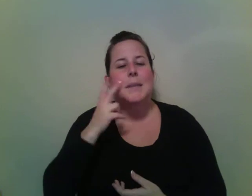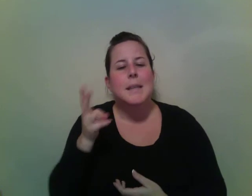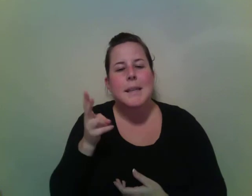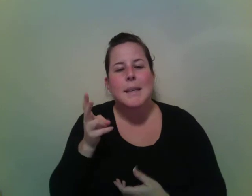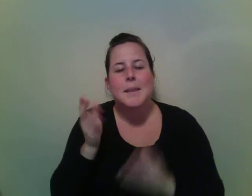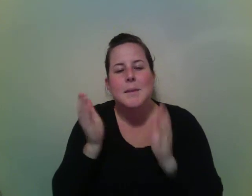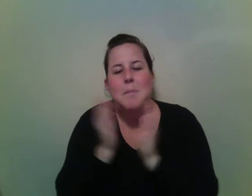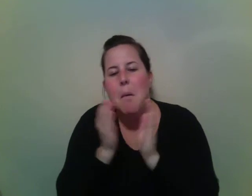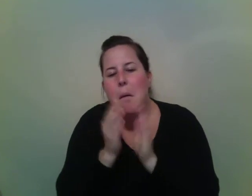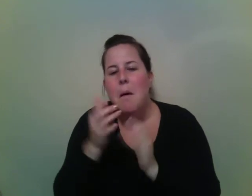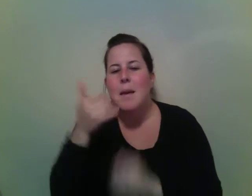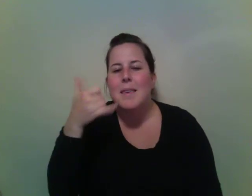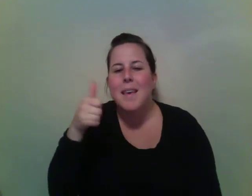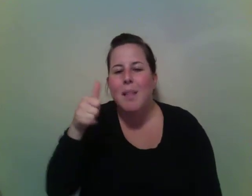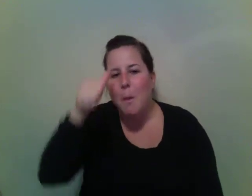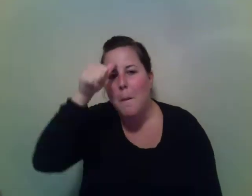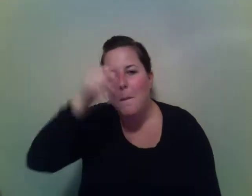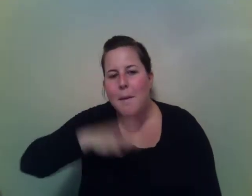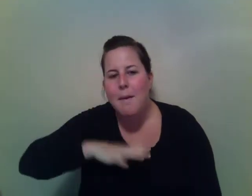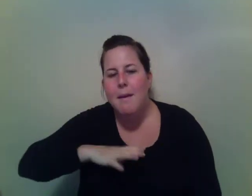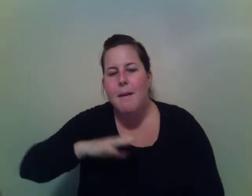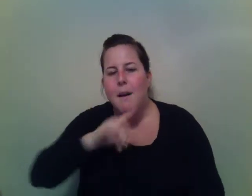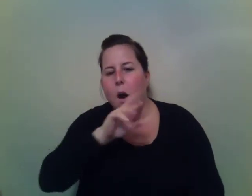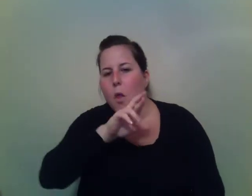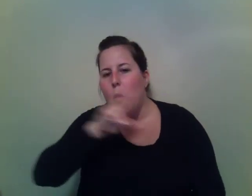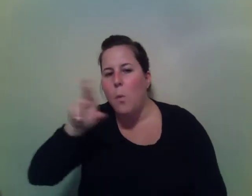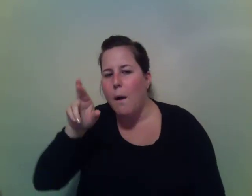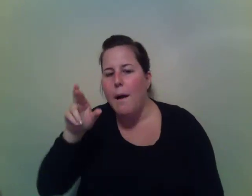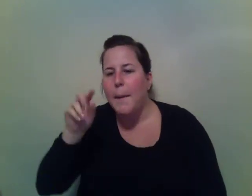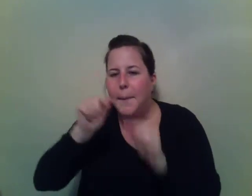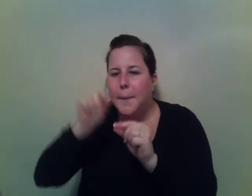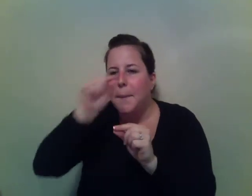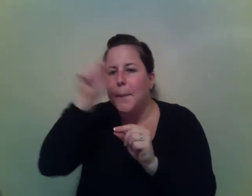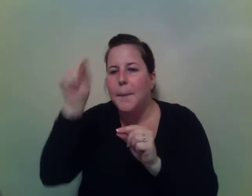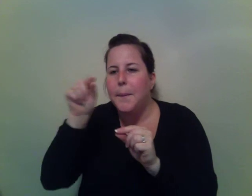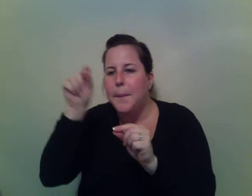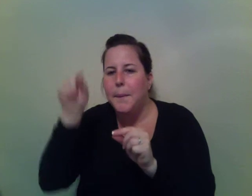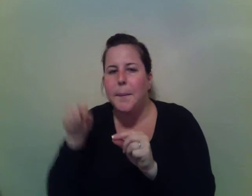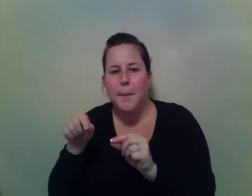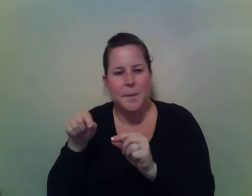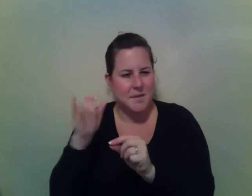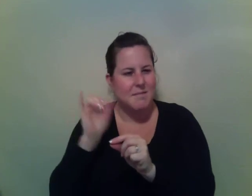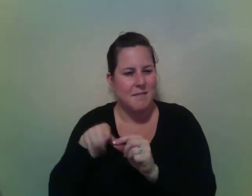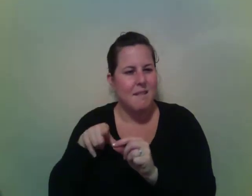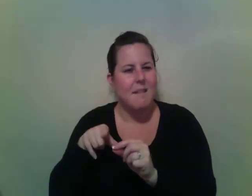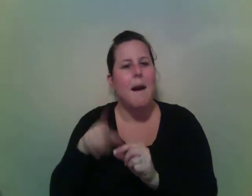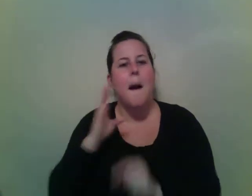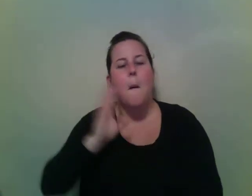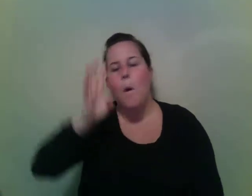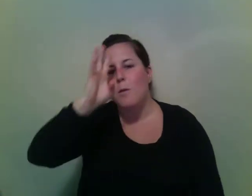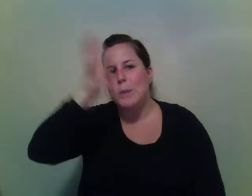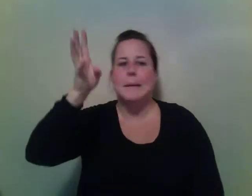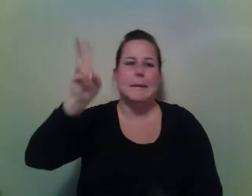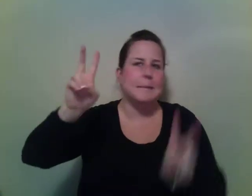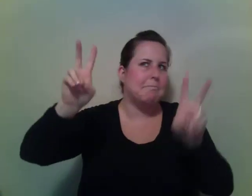That's what I call him, the little yellow man icon to the right-hand side. So I am going to pretend to hypothetically be